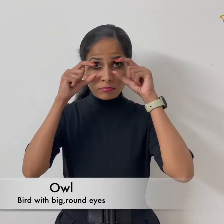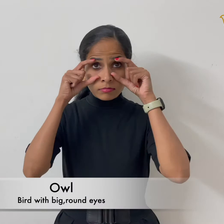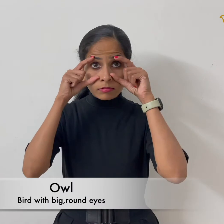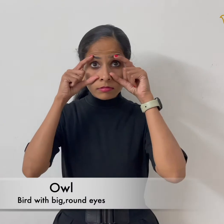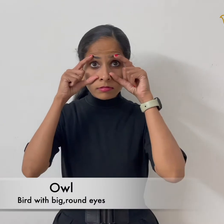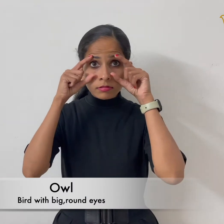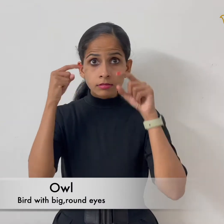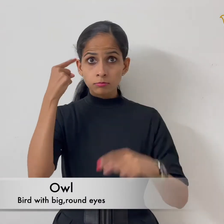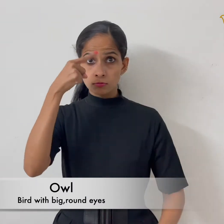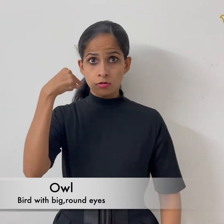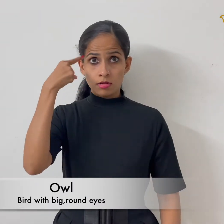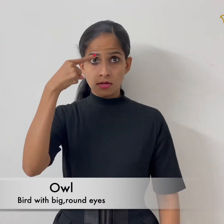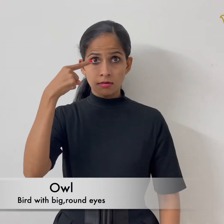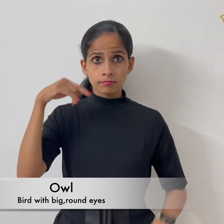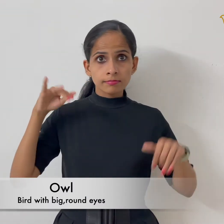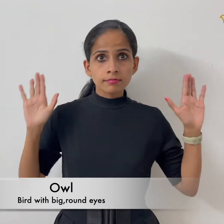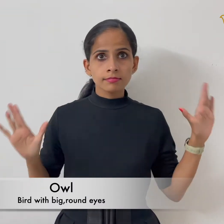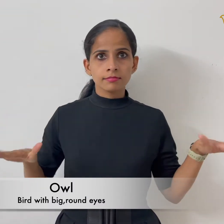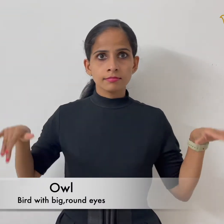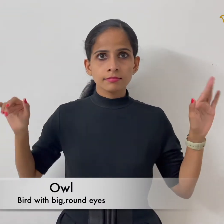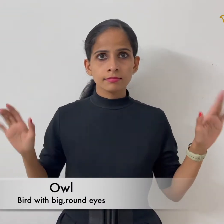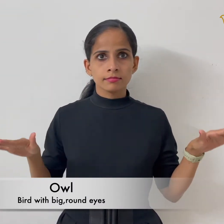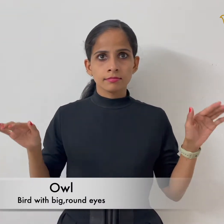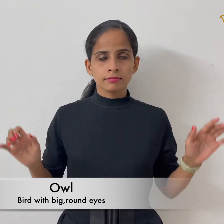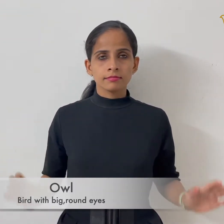Owl, bird with big round eyes.